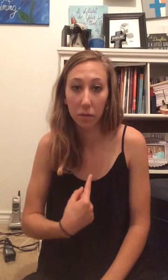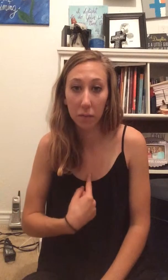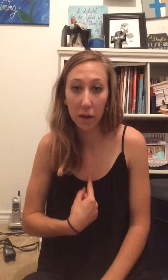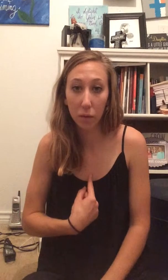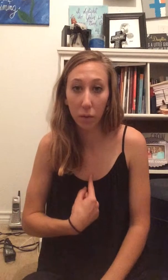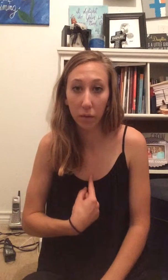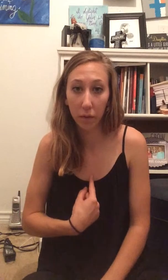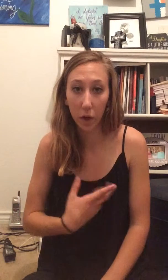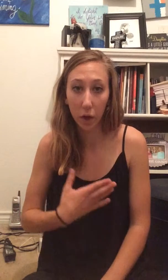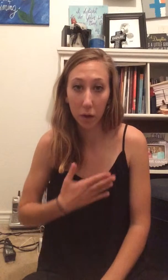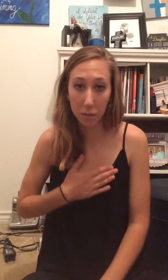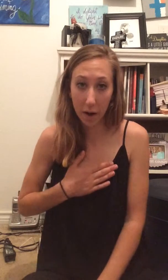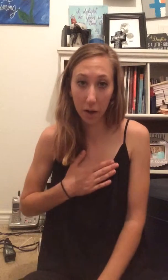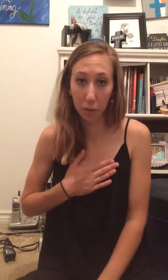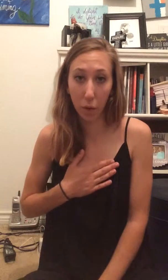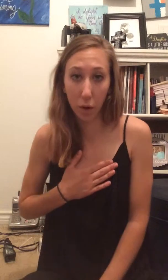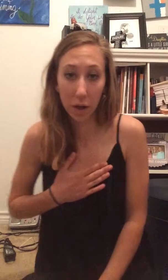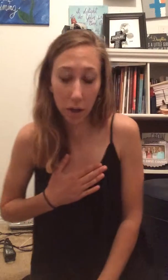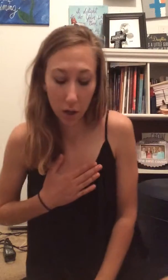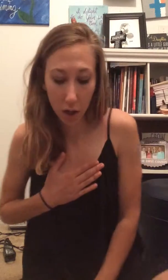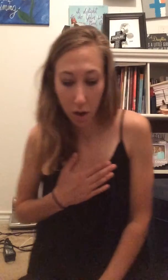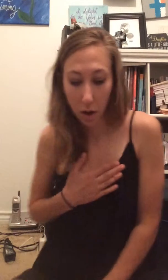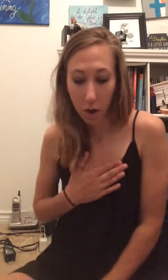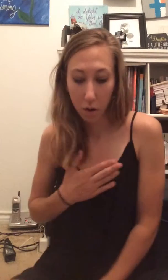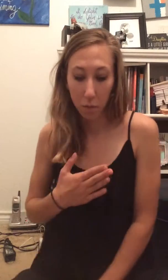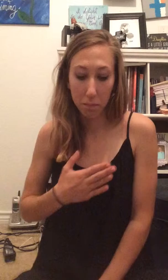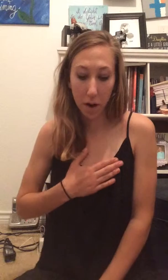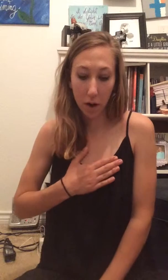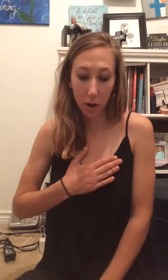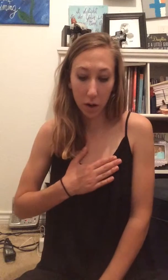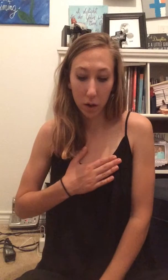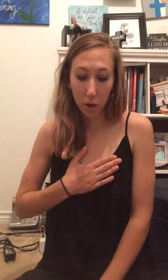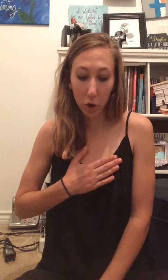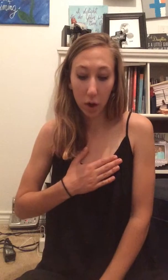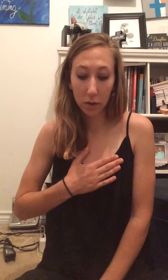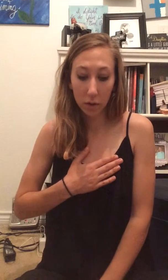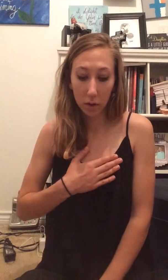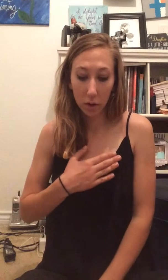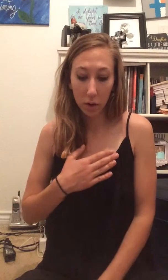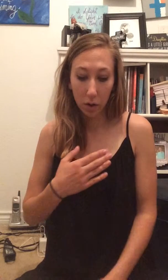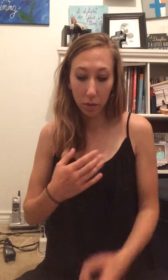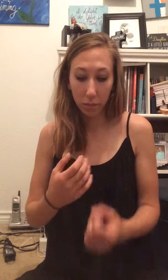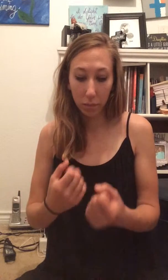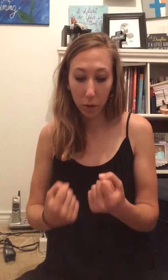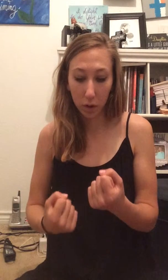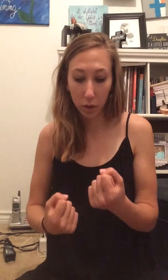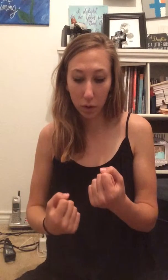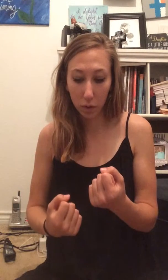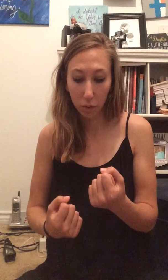is me with one finger and my, with the whole hand. Um, trust, um, we're going to do